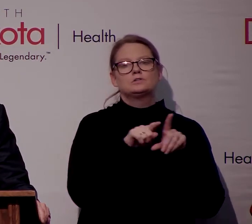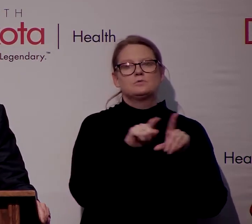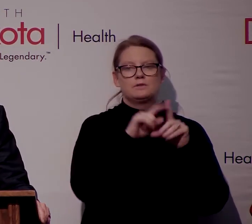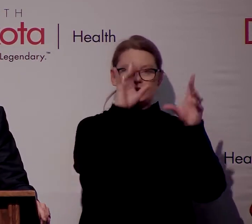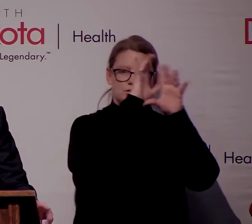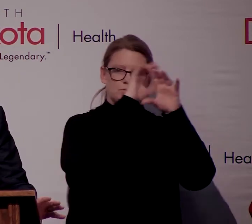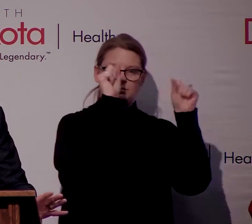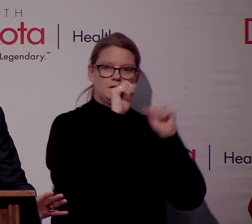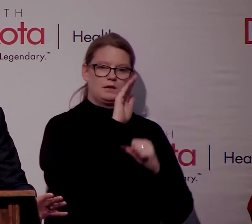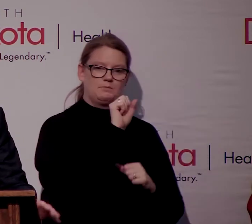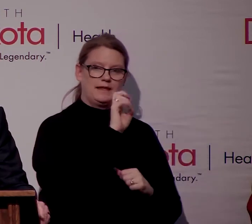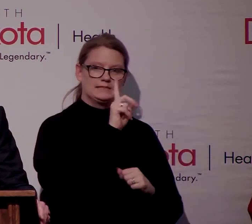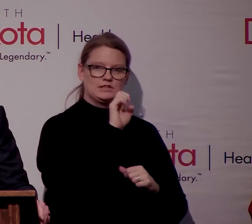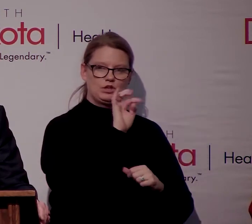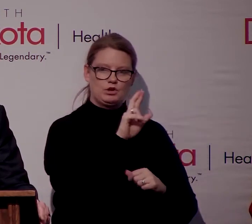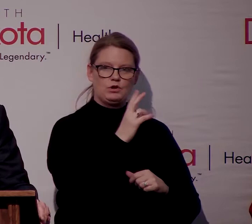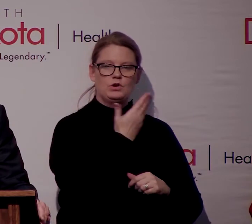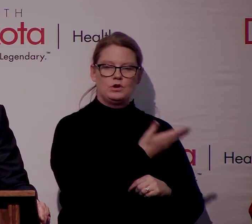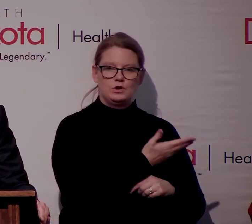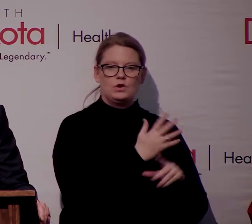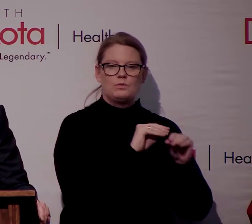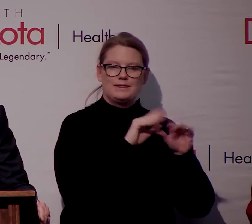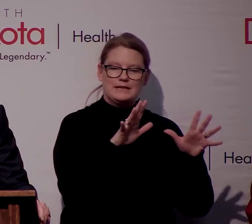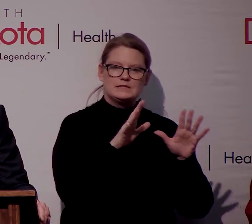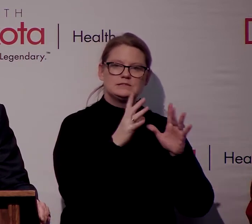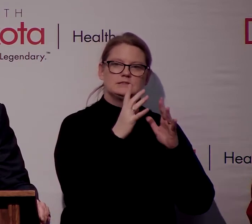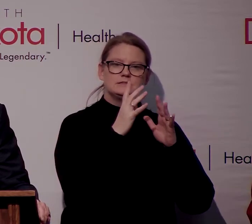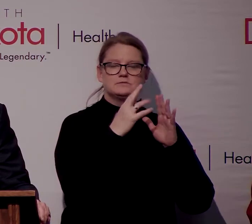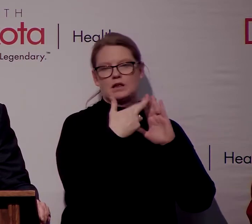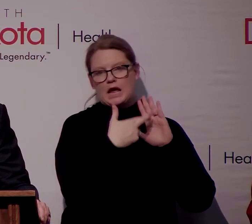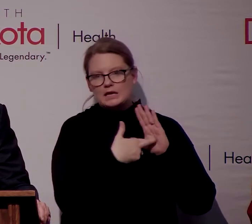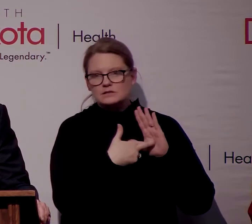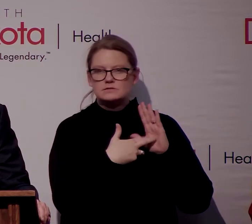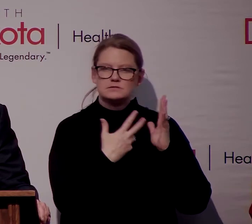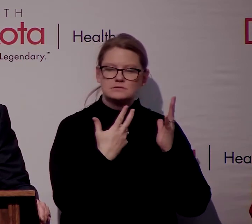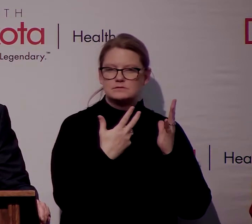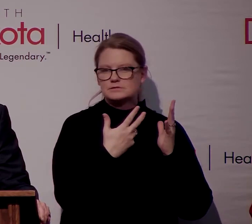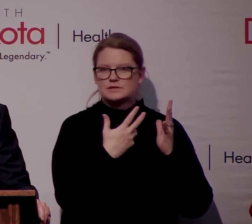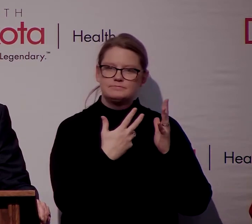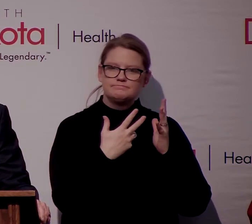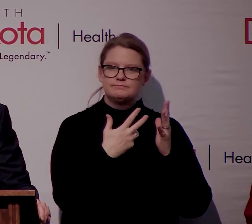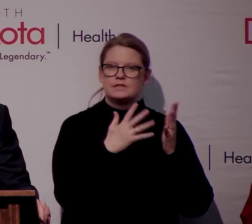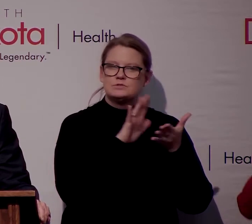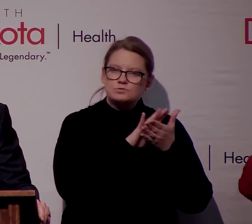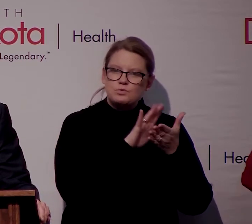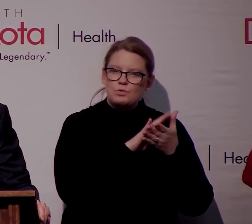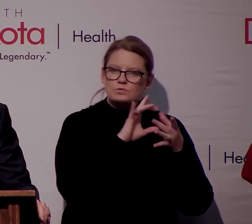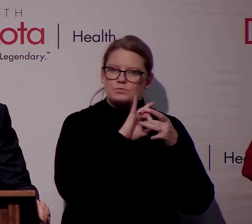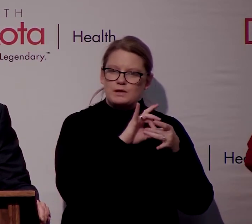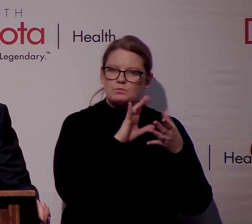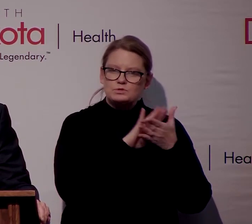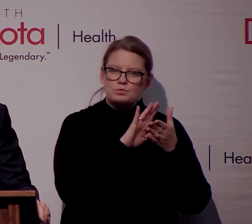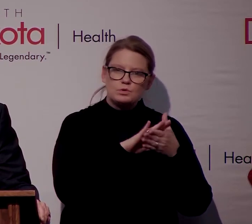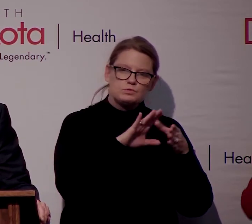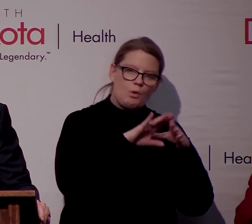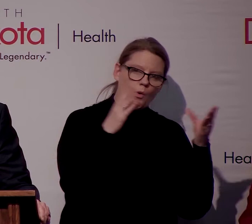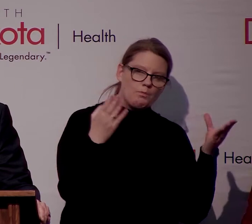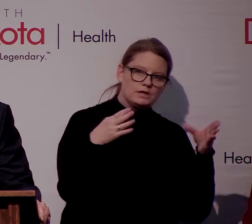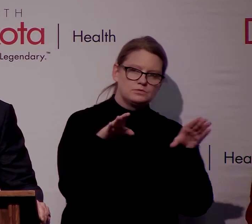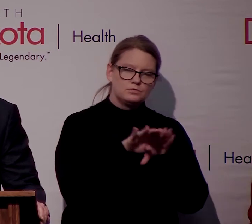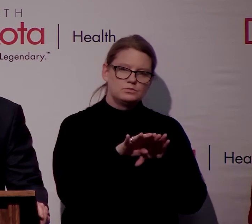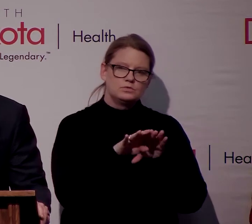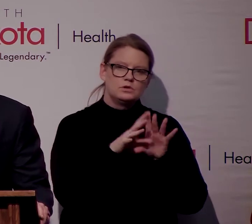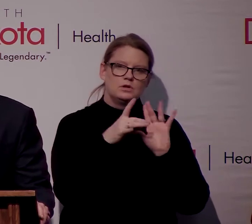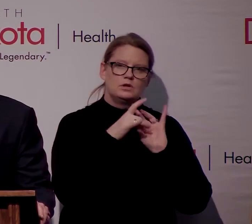Superintendent Baesler, released guidance on Friday related to schools and school openings and closures based